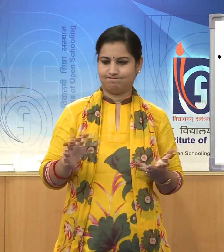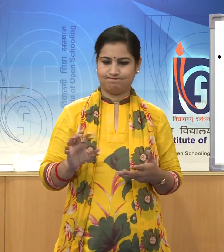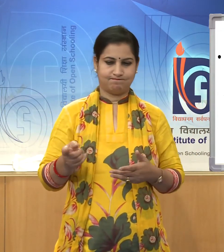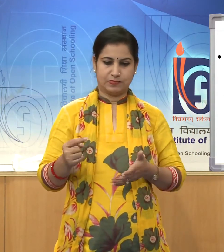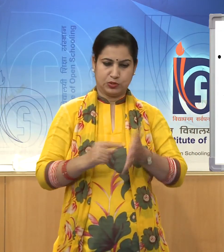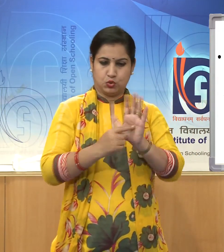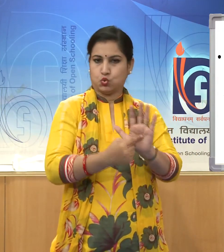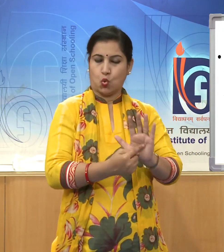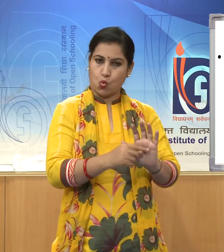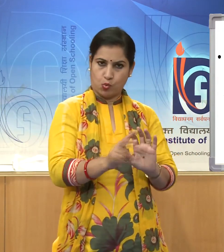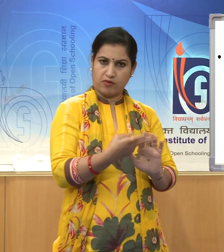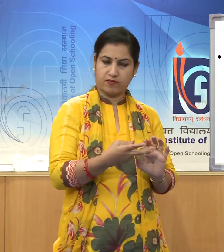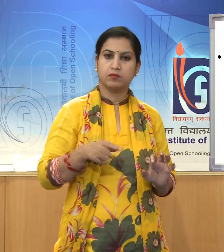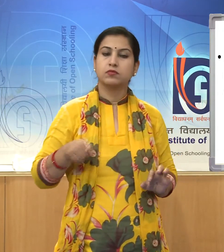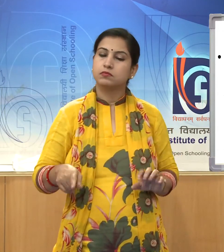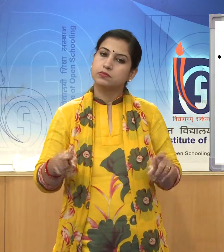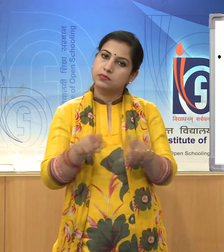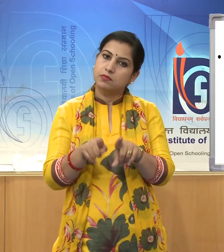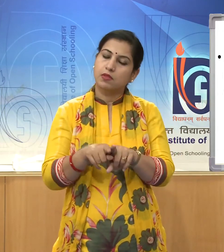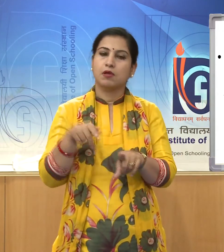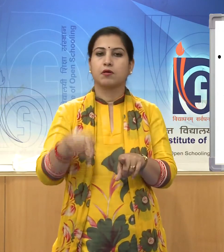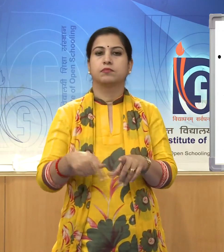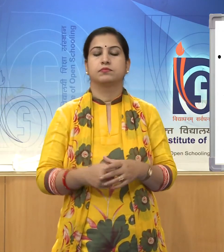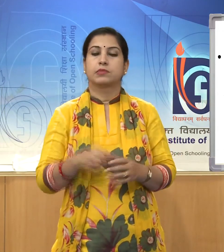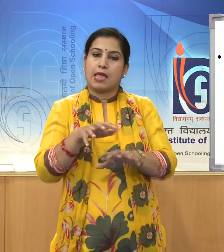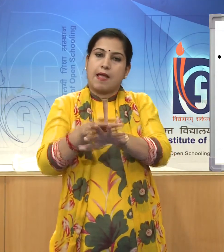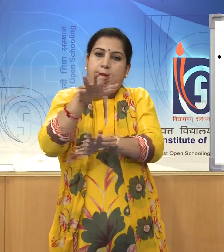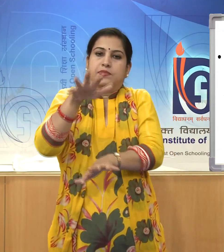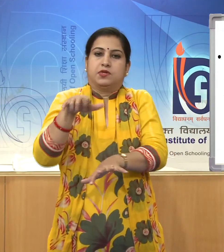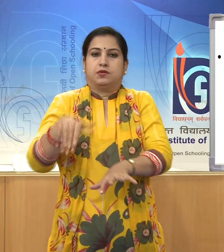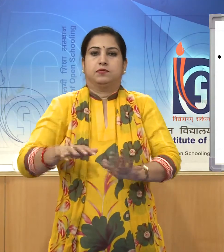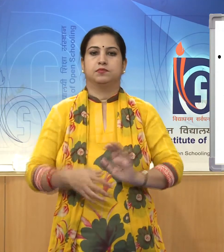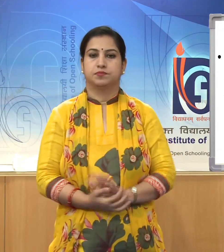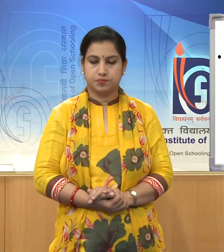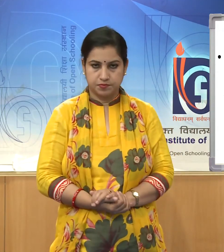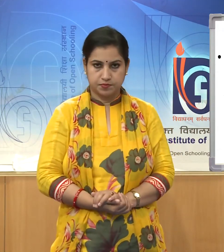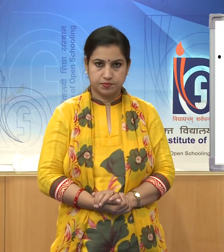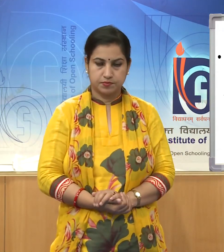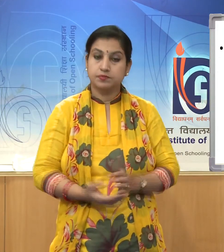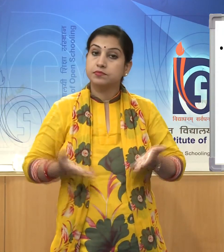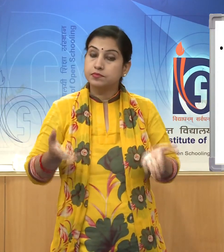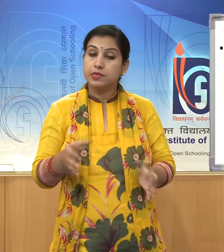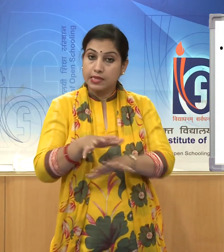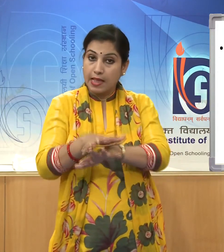non-representational is considered abstract art. Though abstract